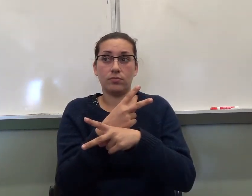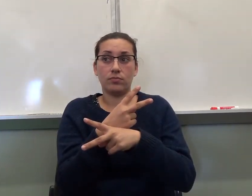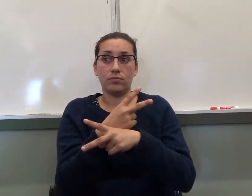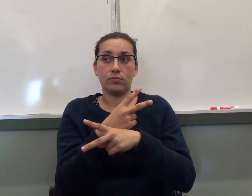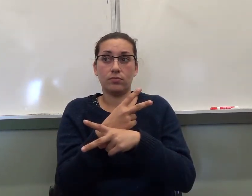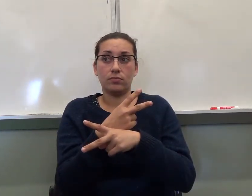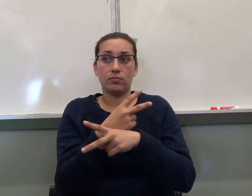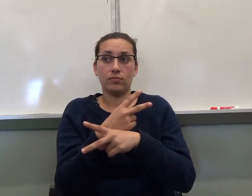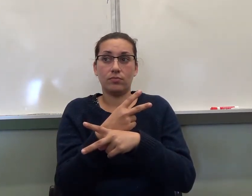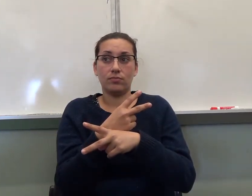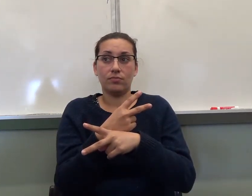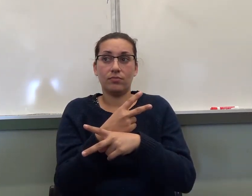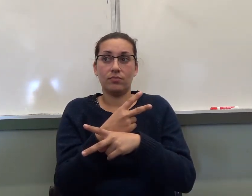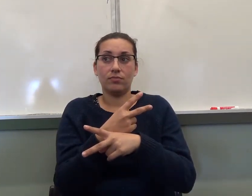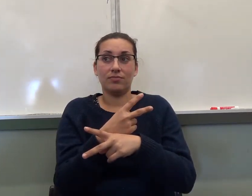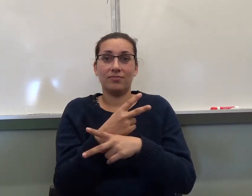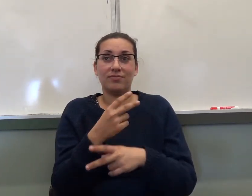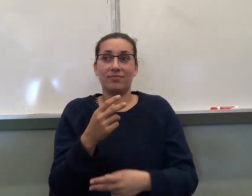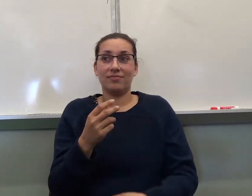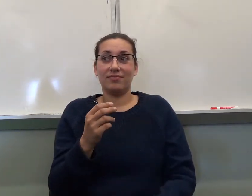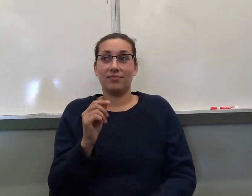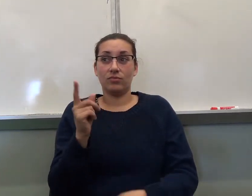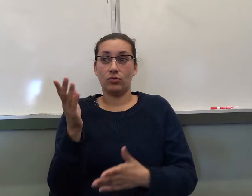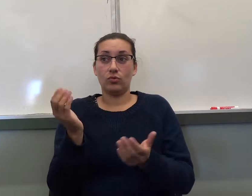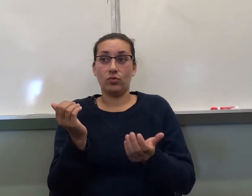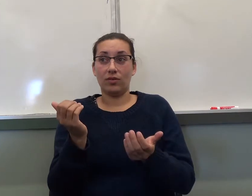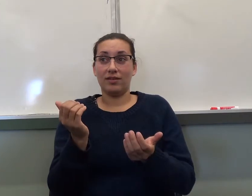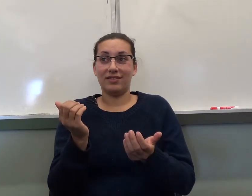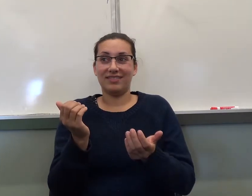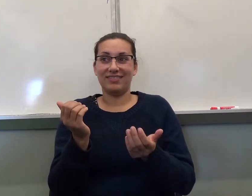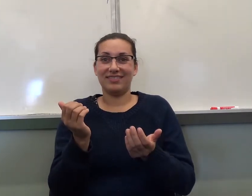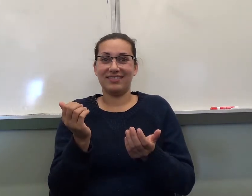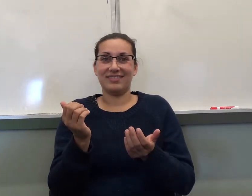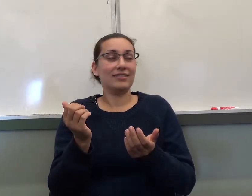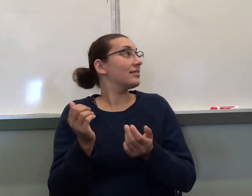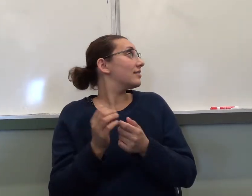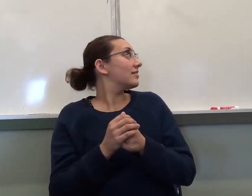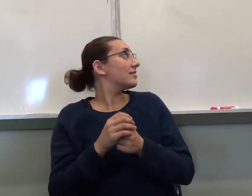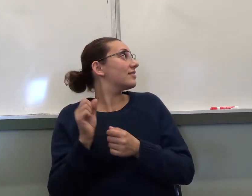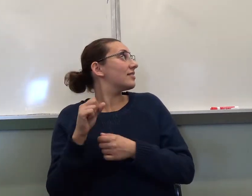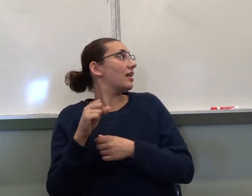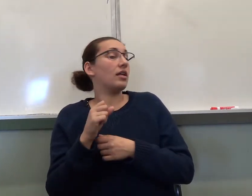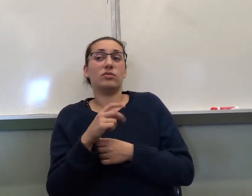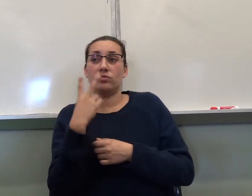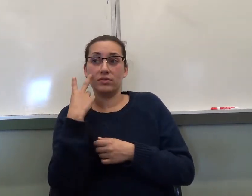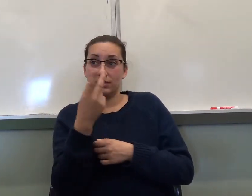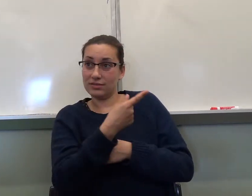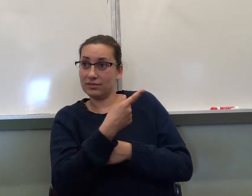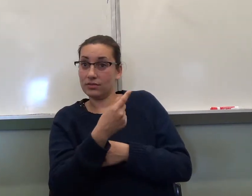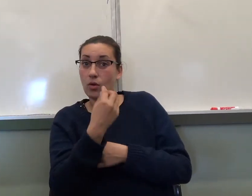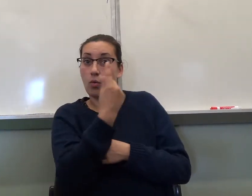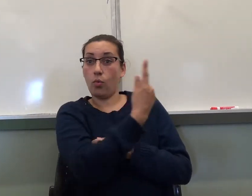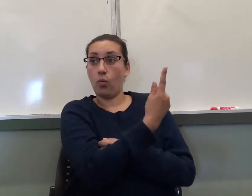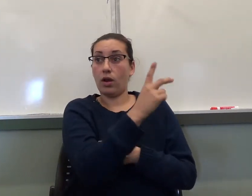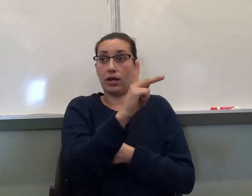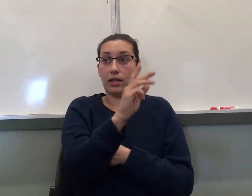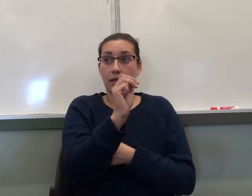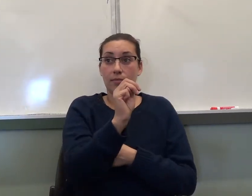here, and you want meters up here. Huh? So you find out, by looking at that table there, that 1 kilometer is 1,000